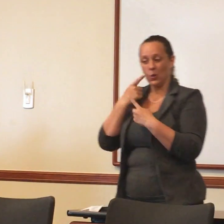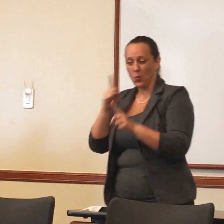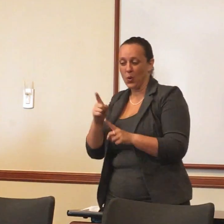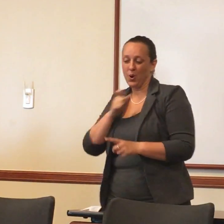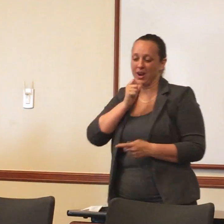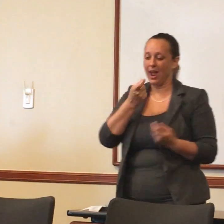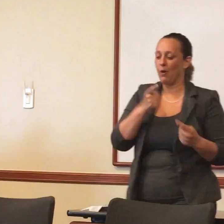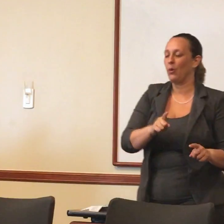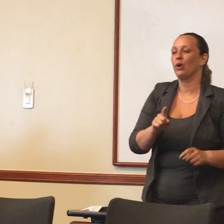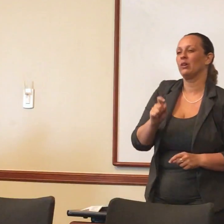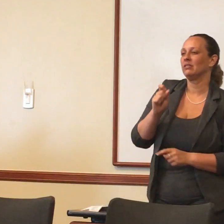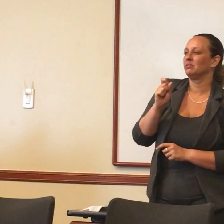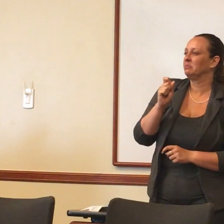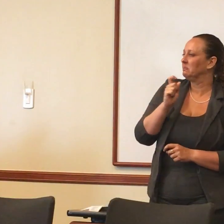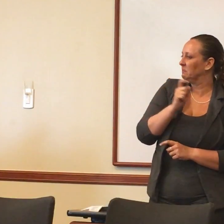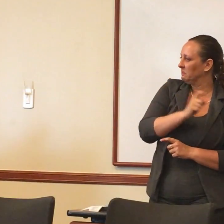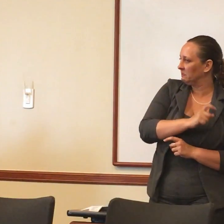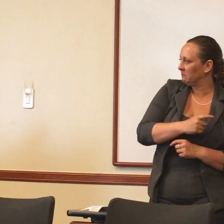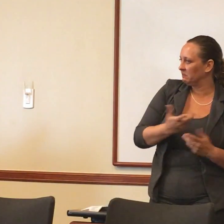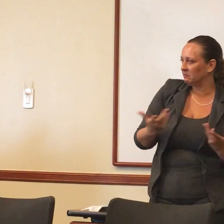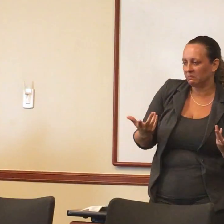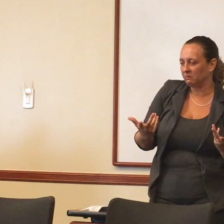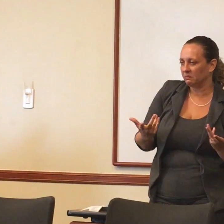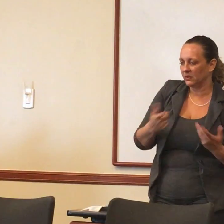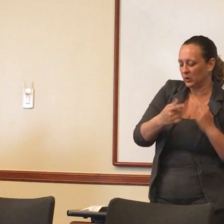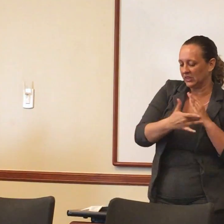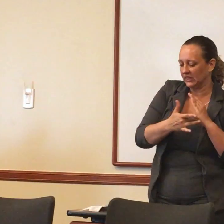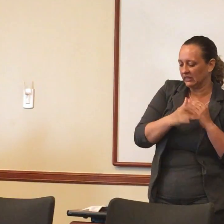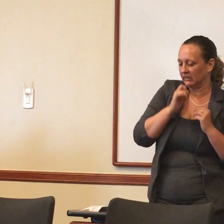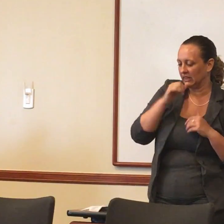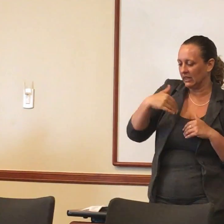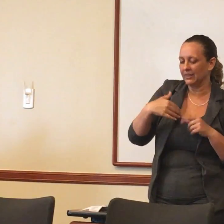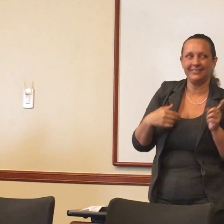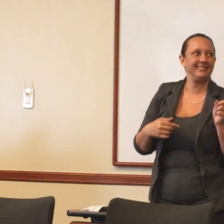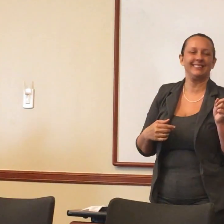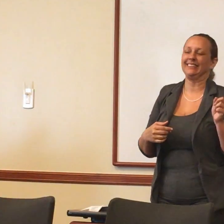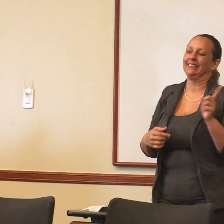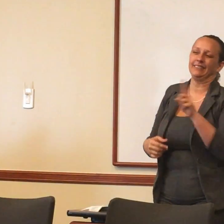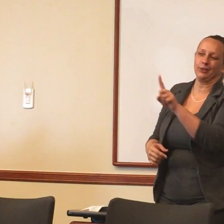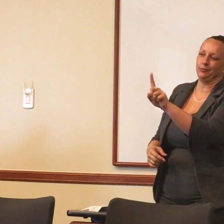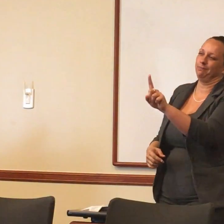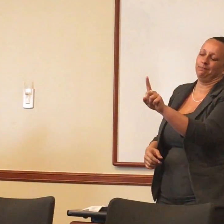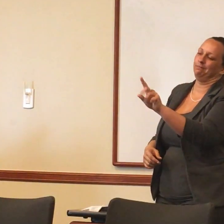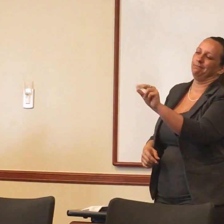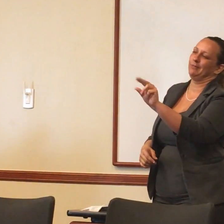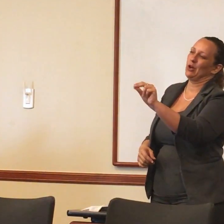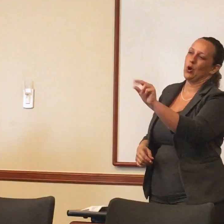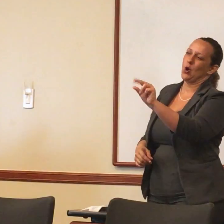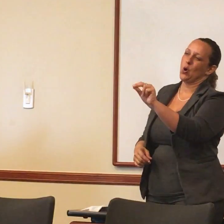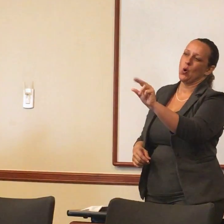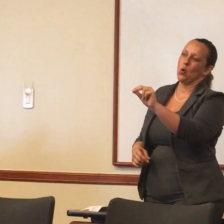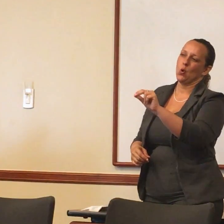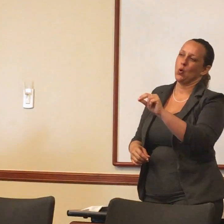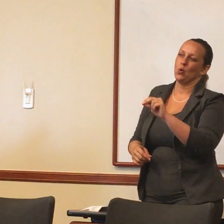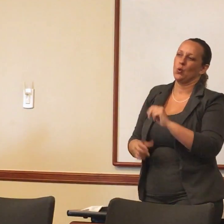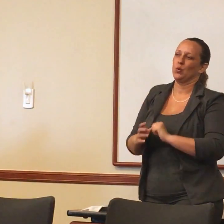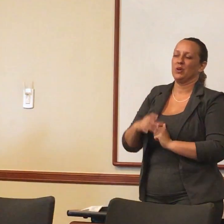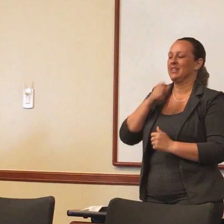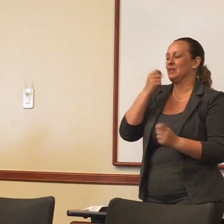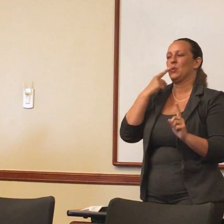the same way as that app kind of, or not yet connected with that app? No, it doesn't work that way.